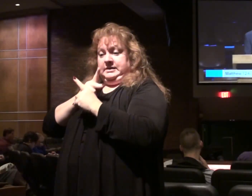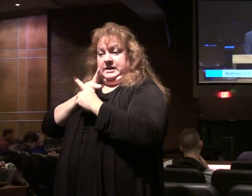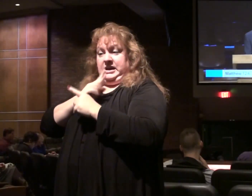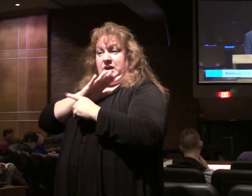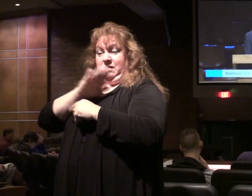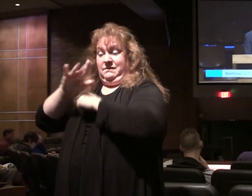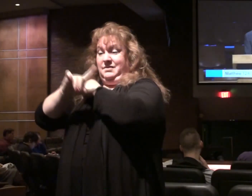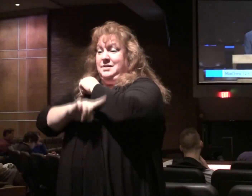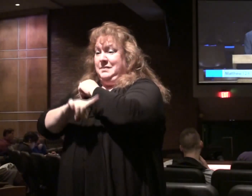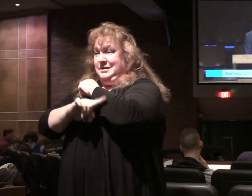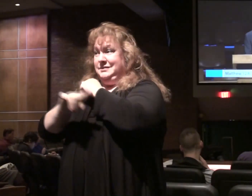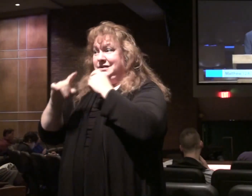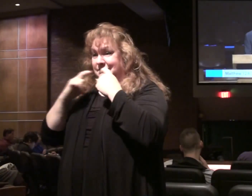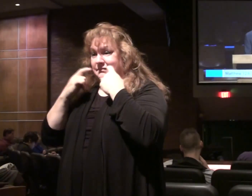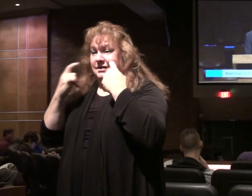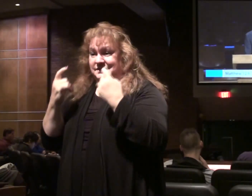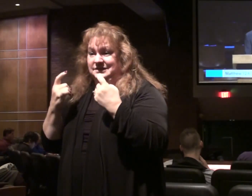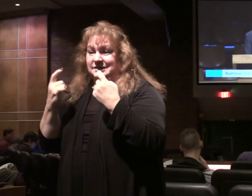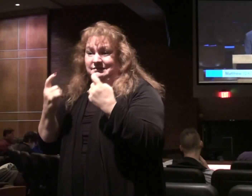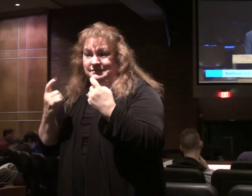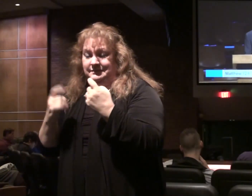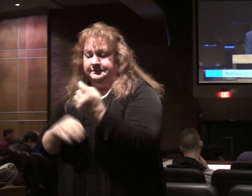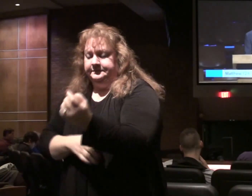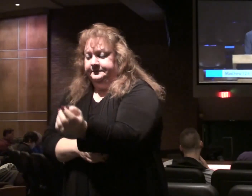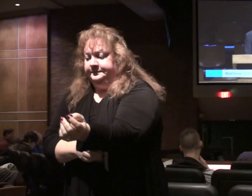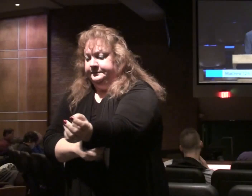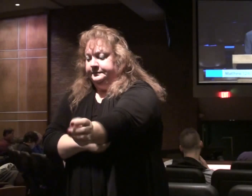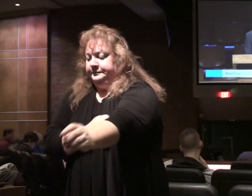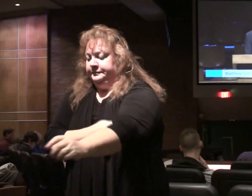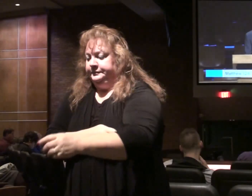the penalty of sin.